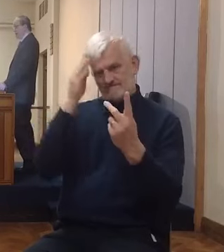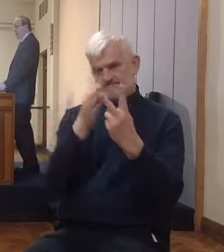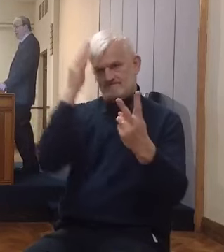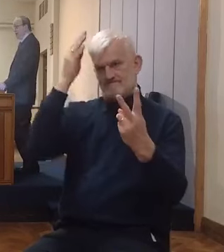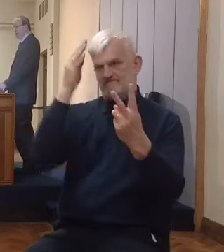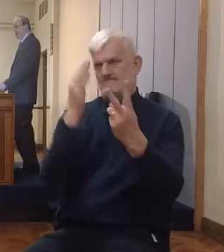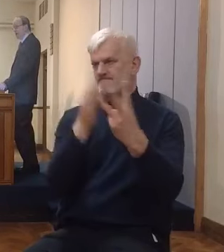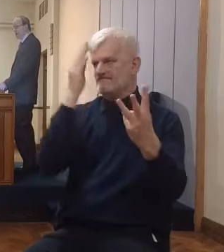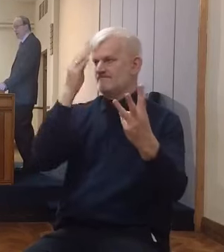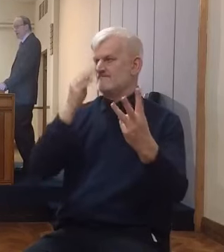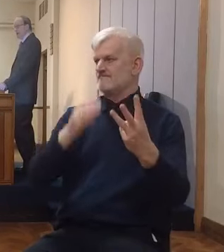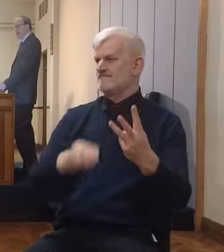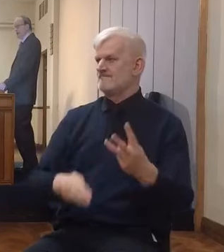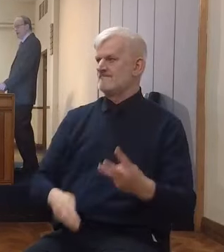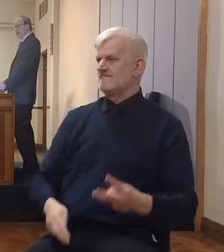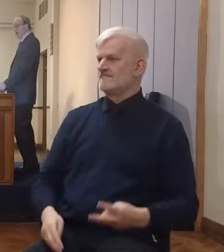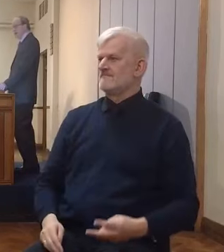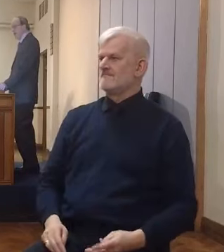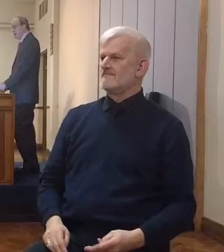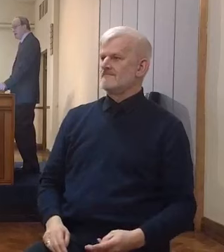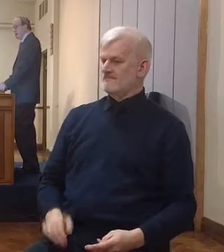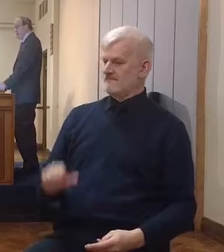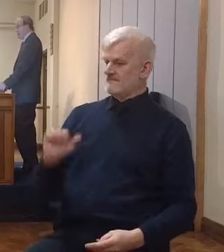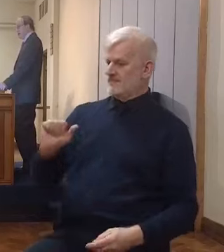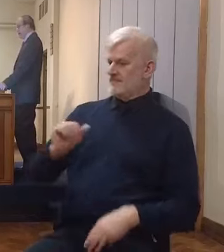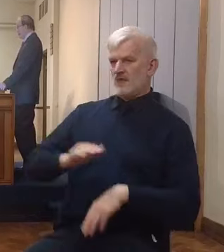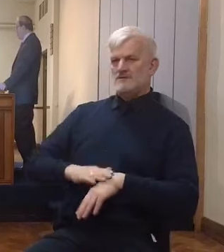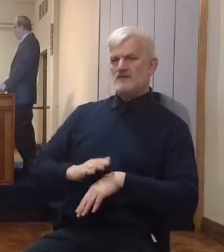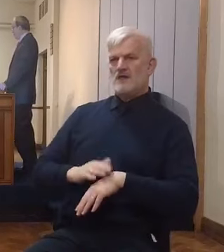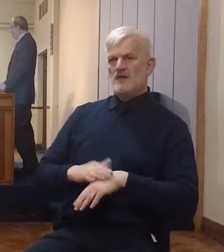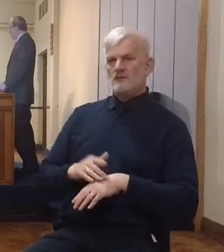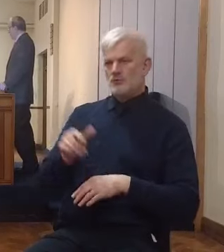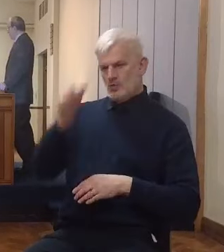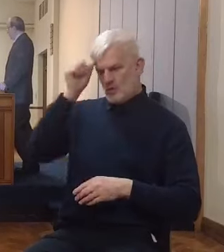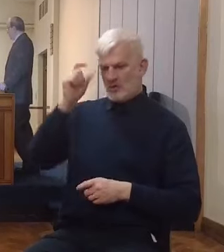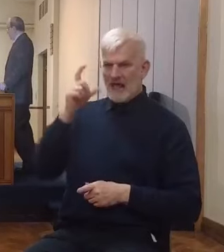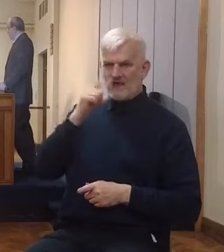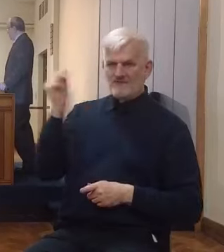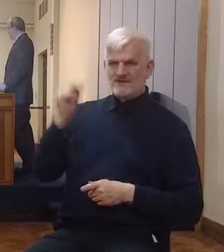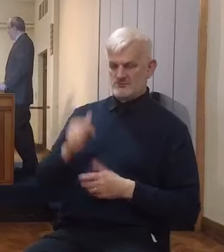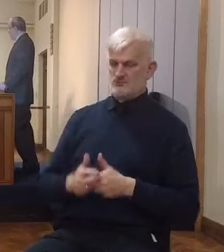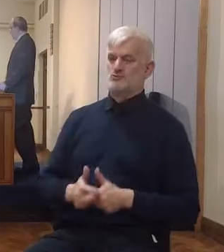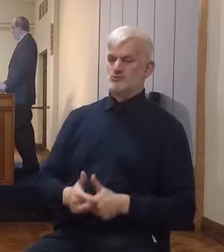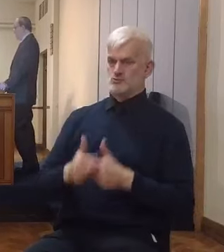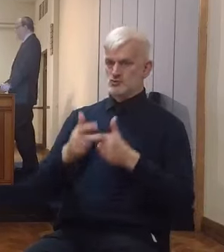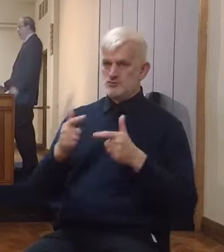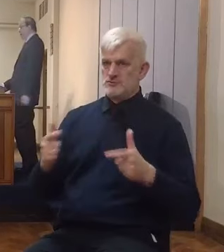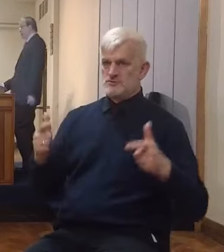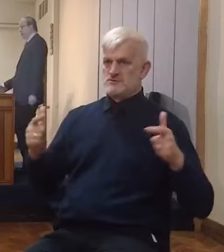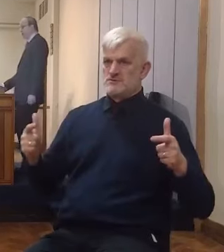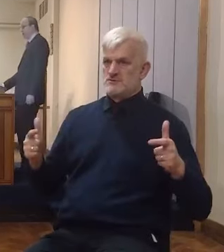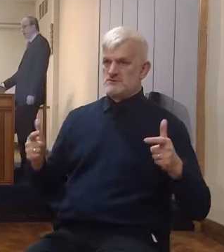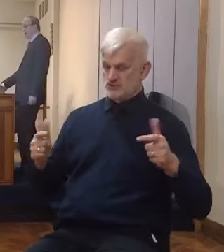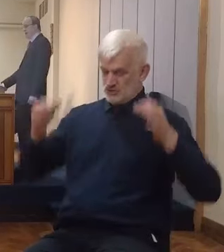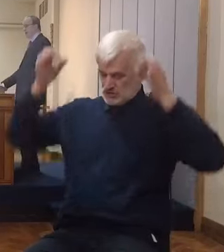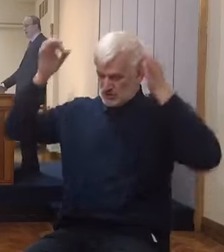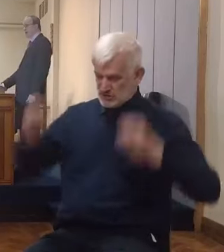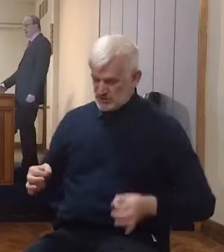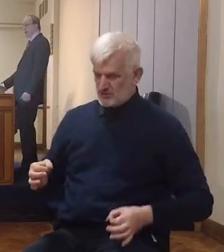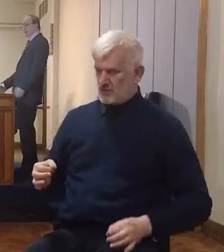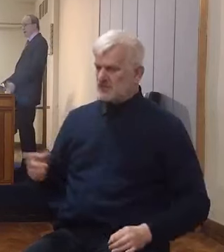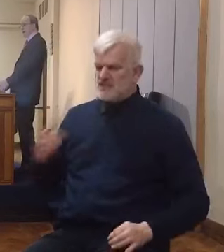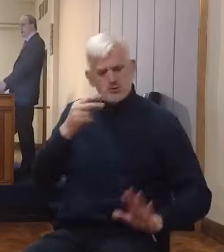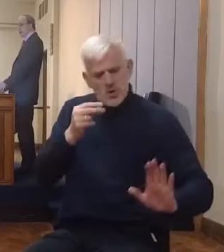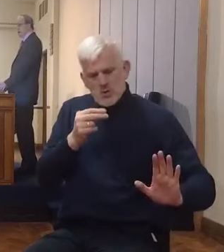of hyper-Calvinism in their day, and communicated it. They derived much of their